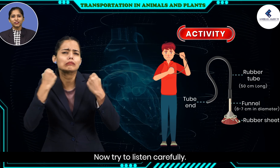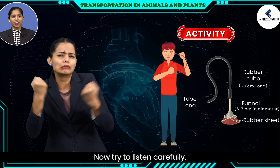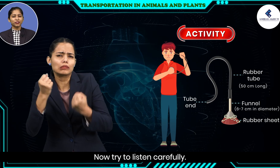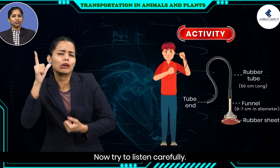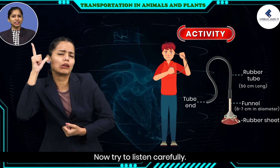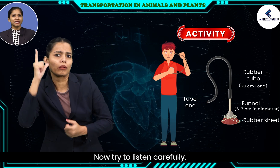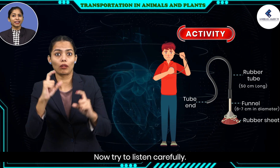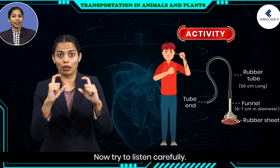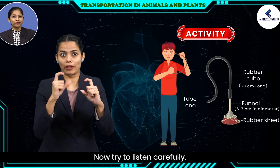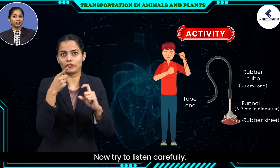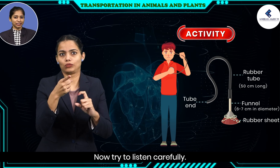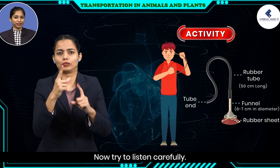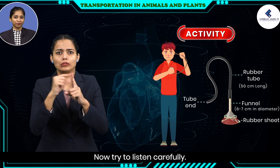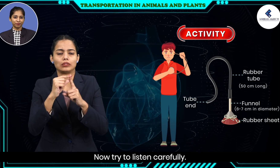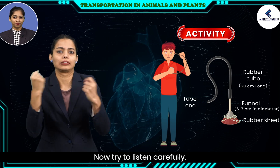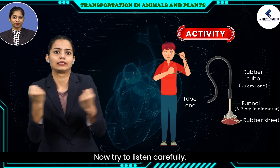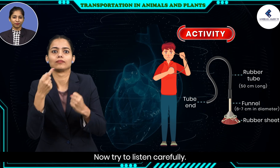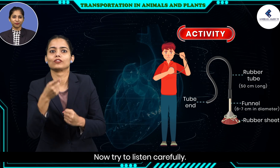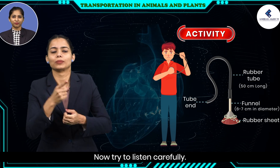Now try to listen carefully.